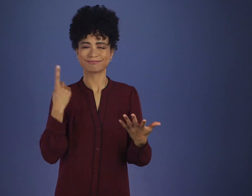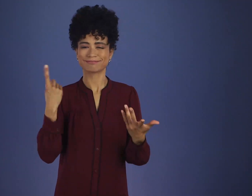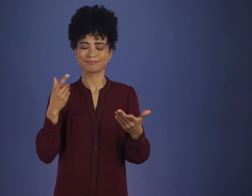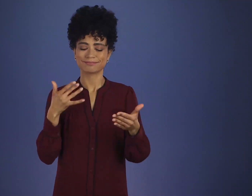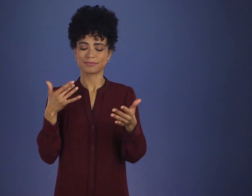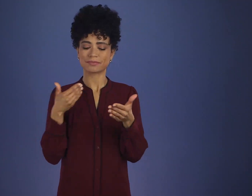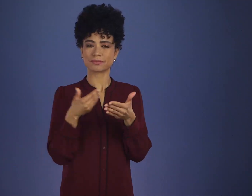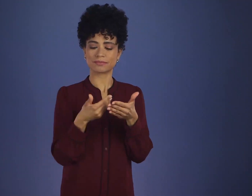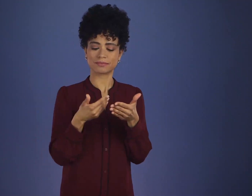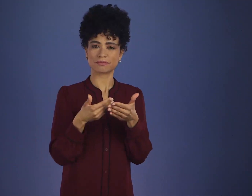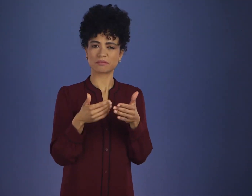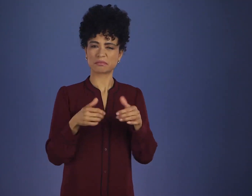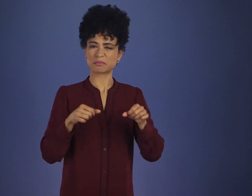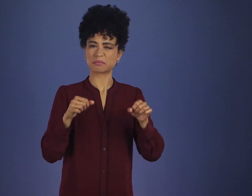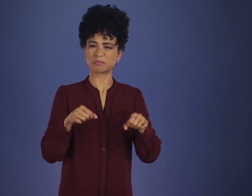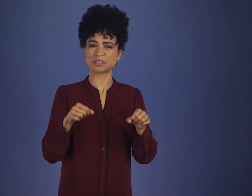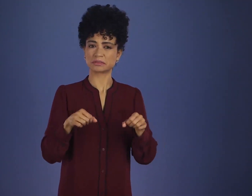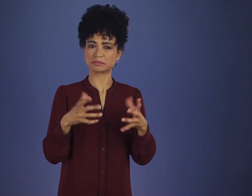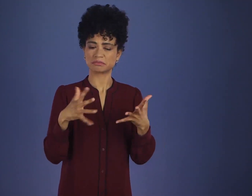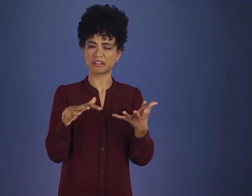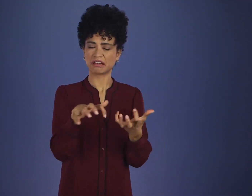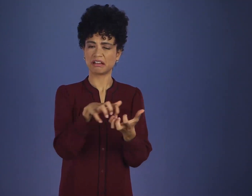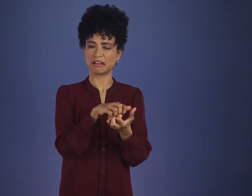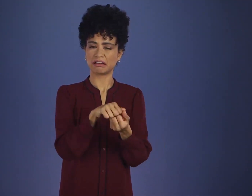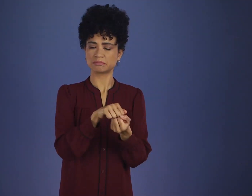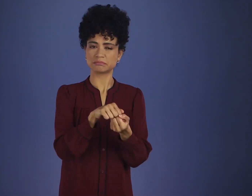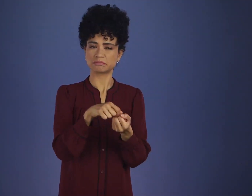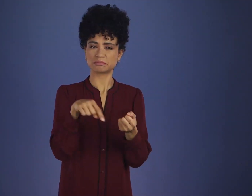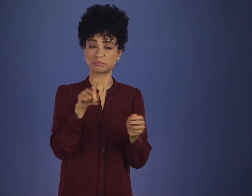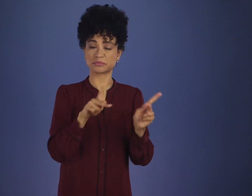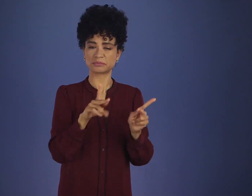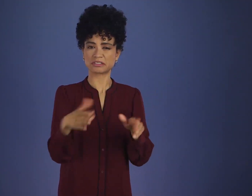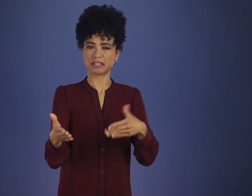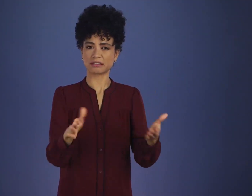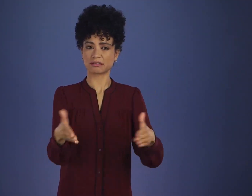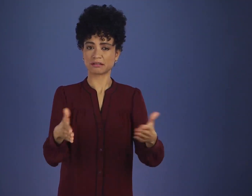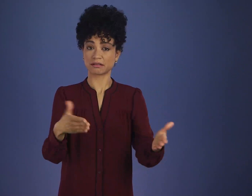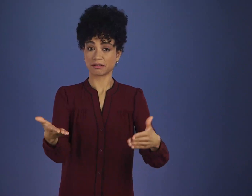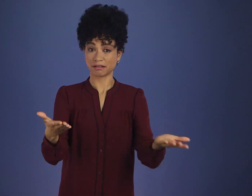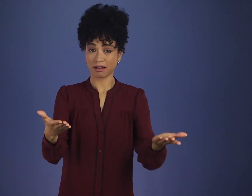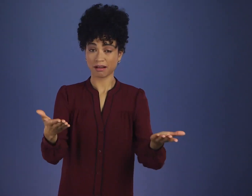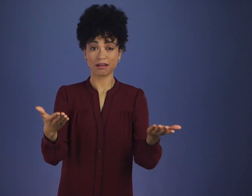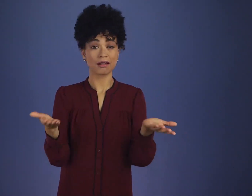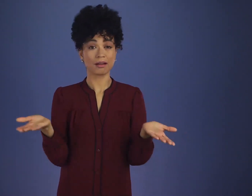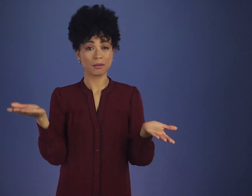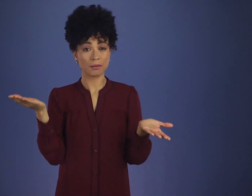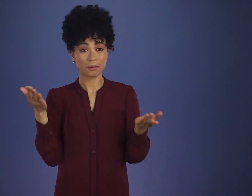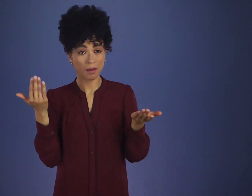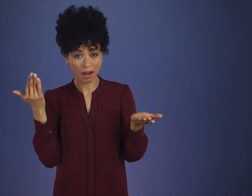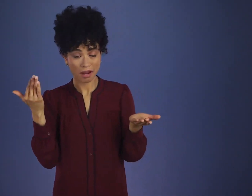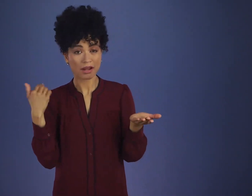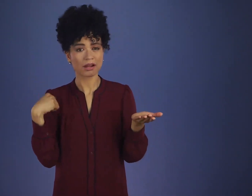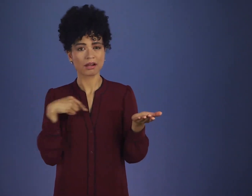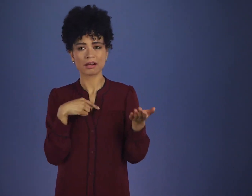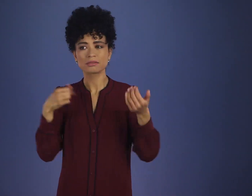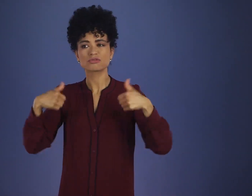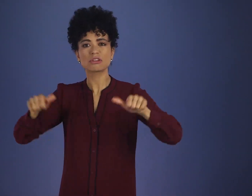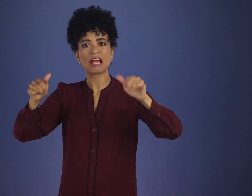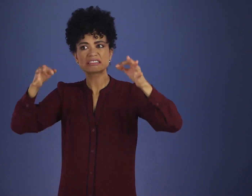We live in the imminent possibility of a fresh Holocaust to determine how men shall be governed and how the products